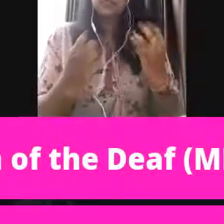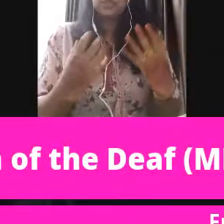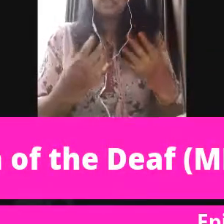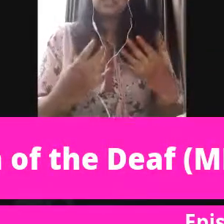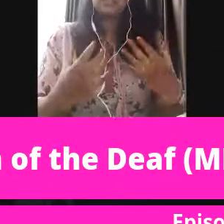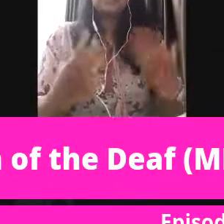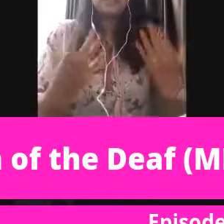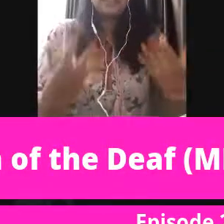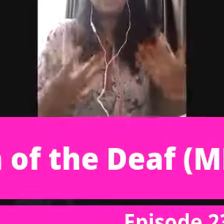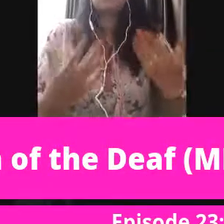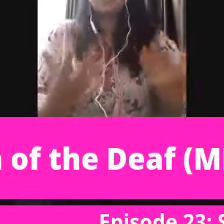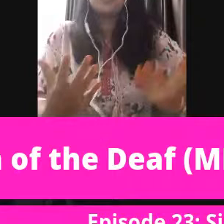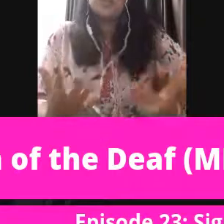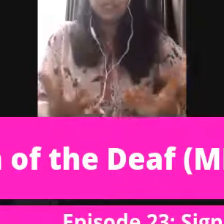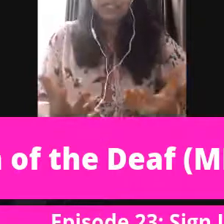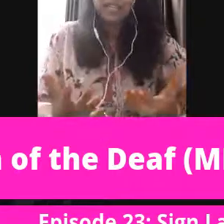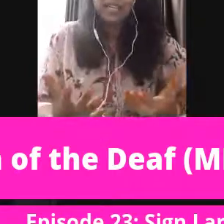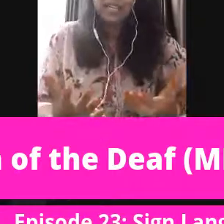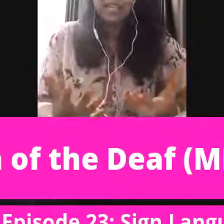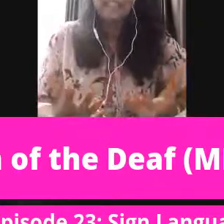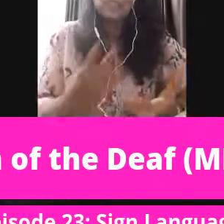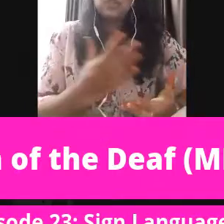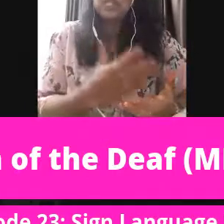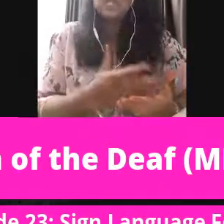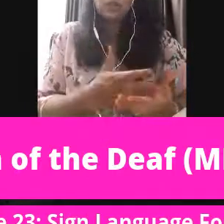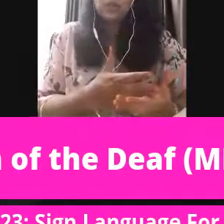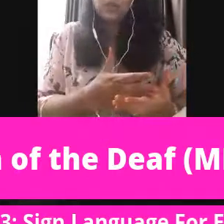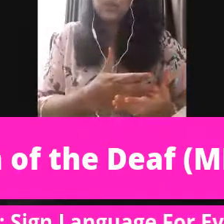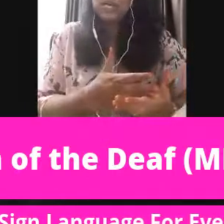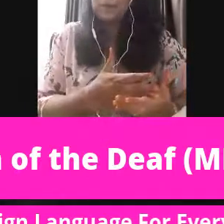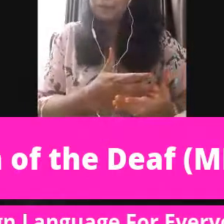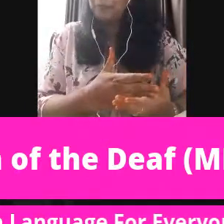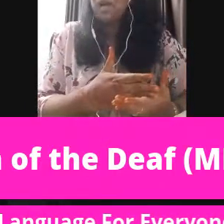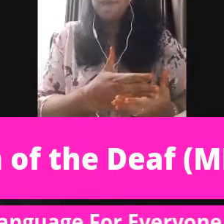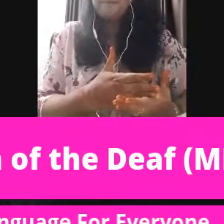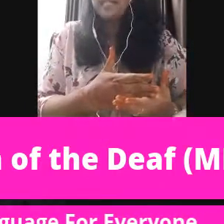just do their contribution, and the society